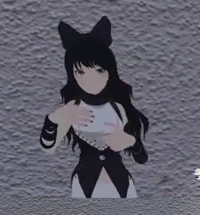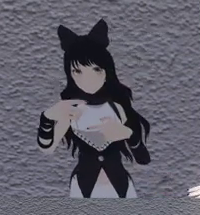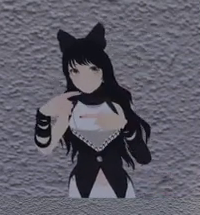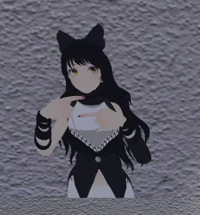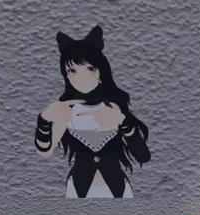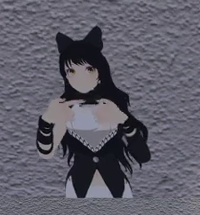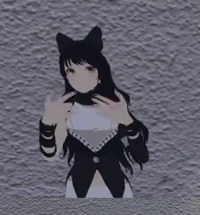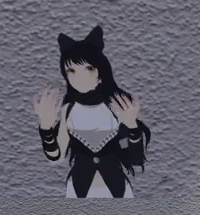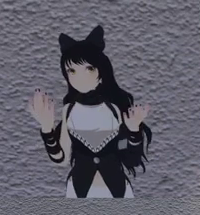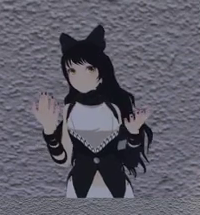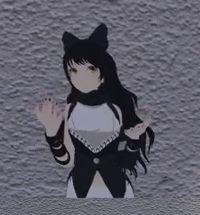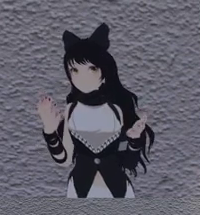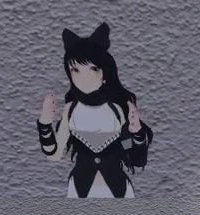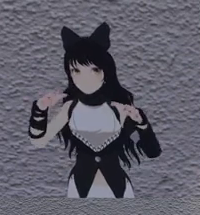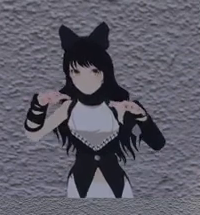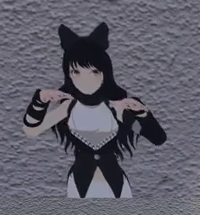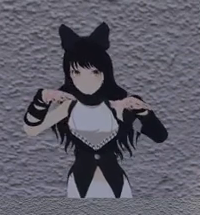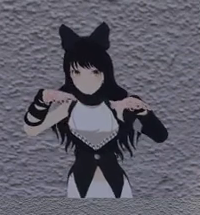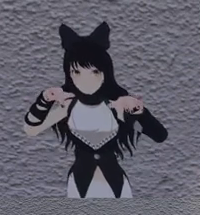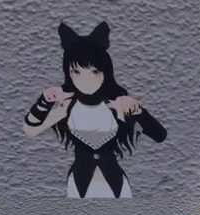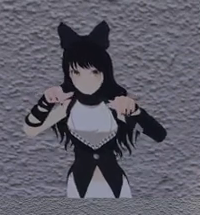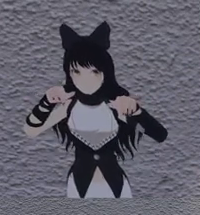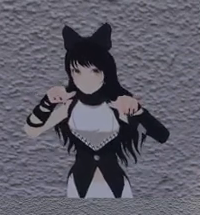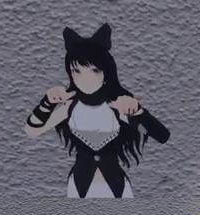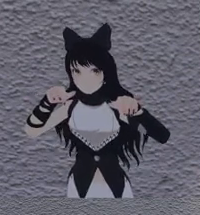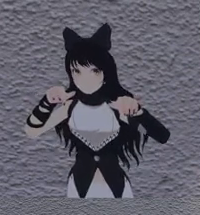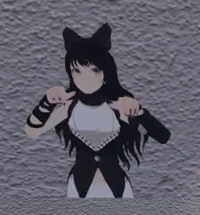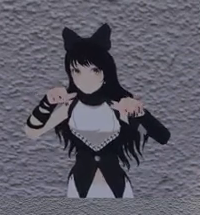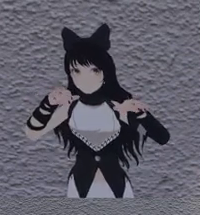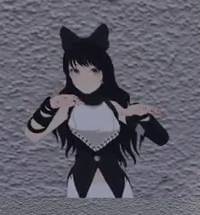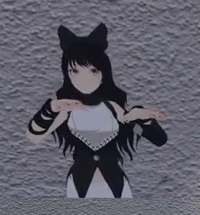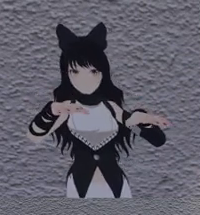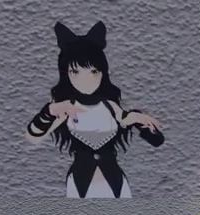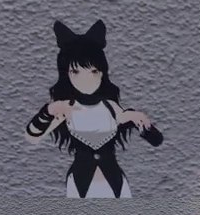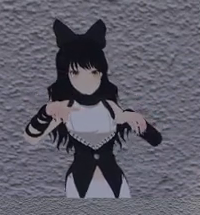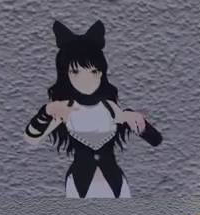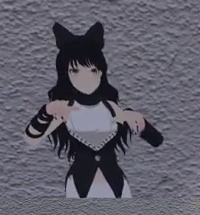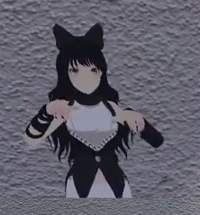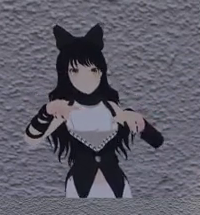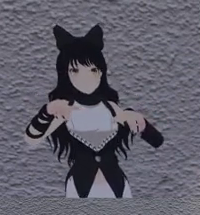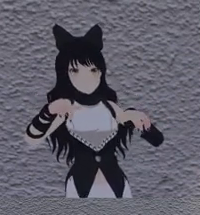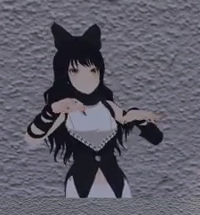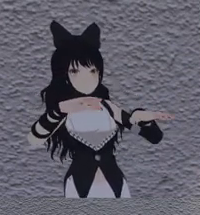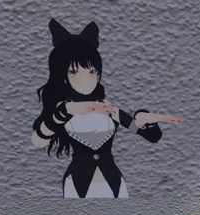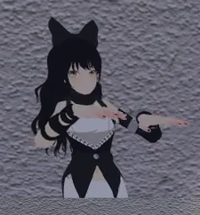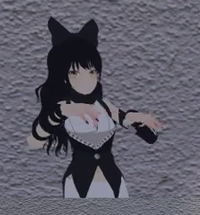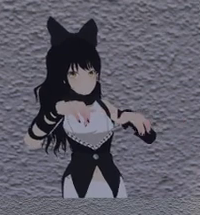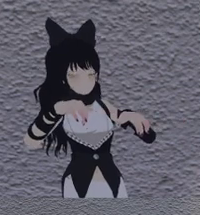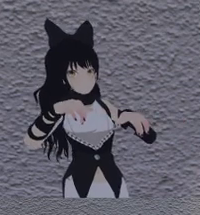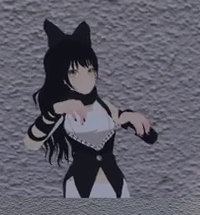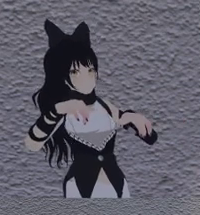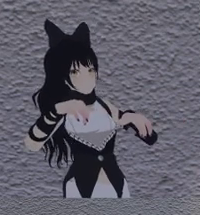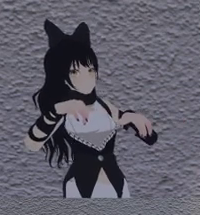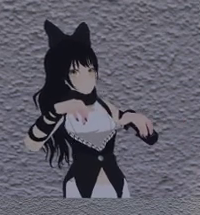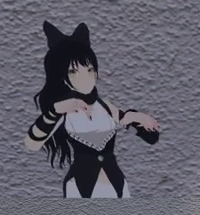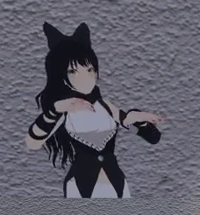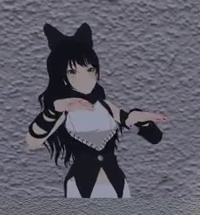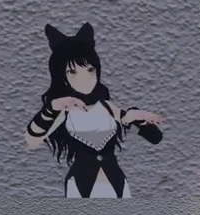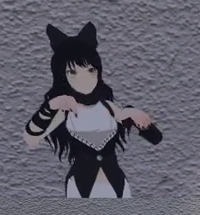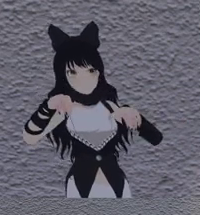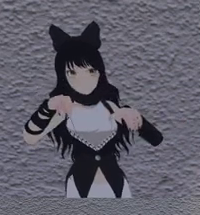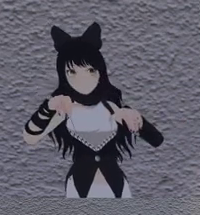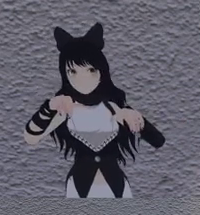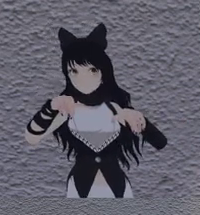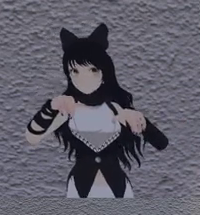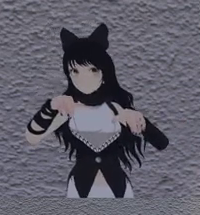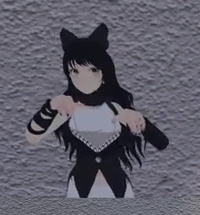Right there. Now, what's this sign? Freeze. Freeze. Open to